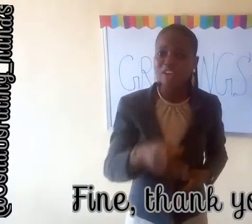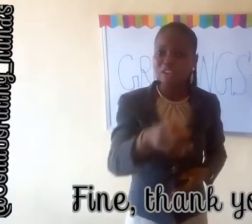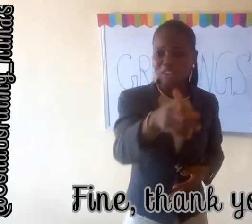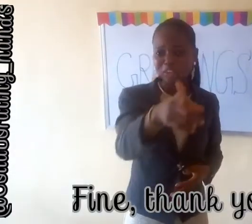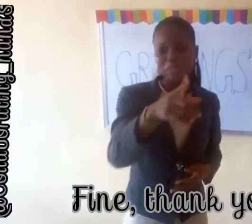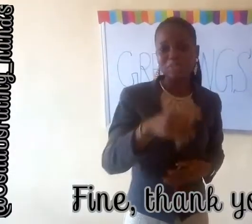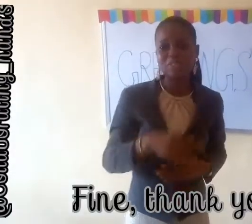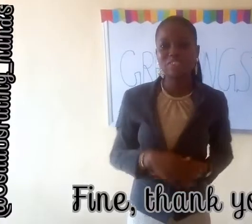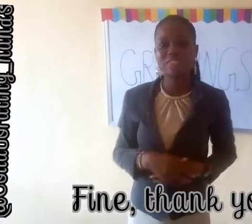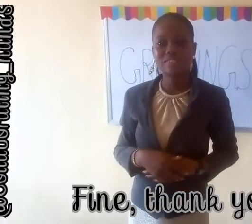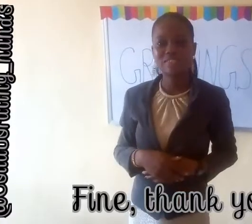Thank you.